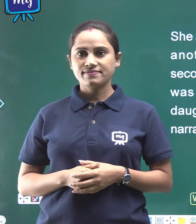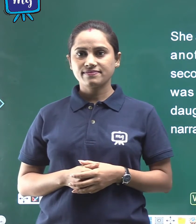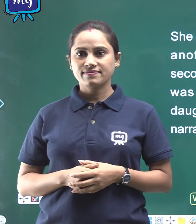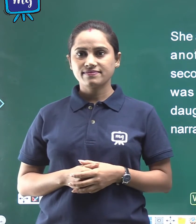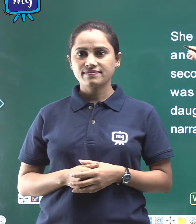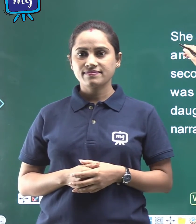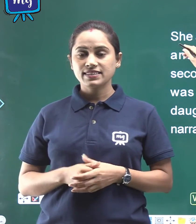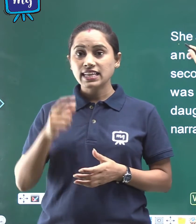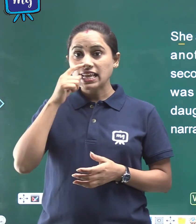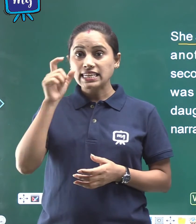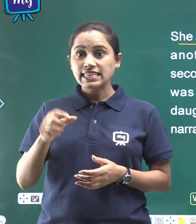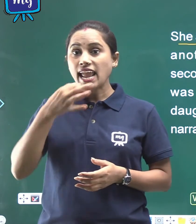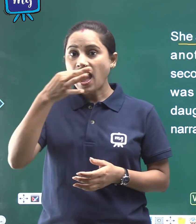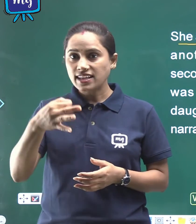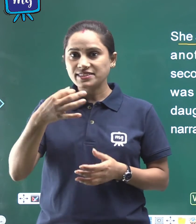She asked